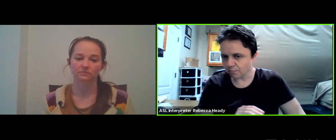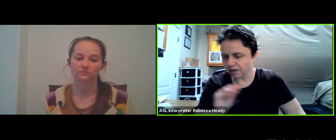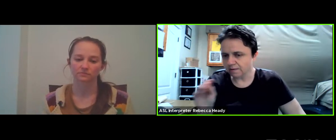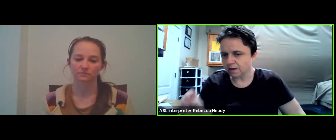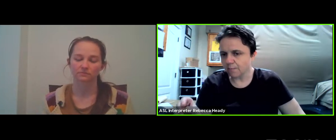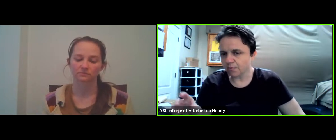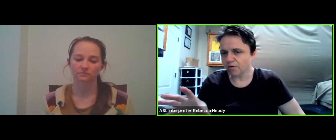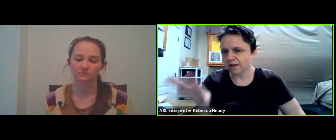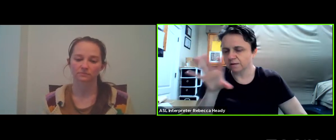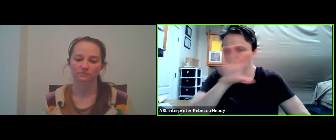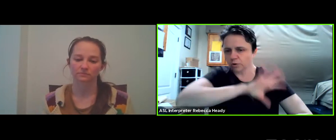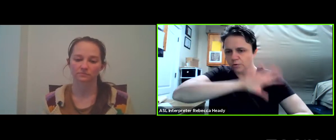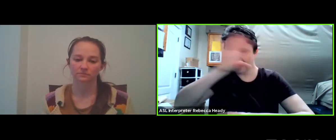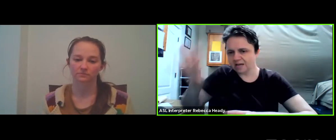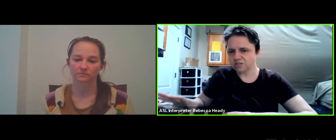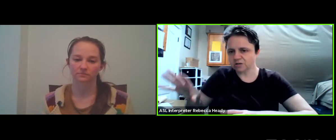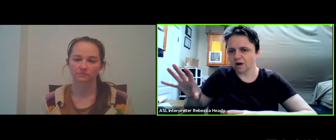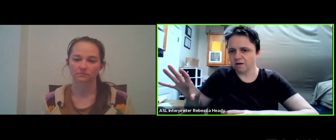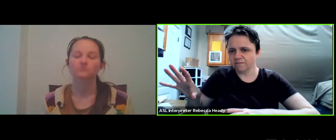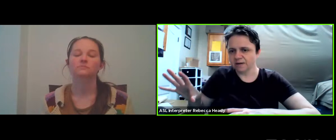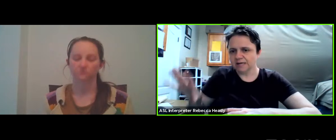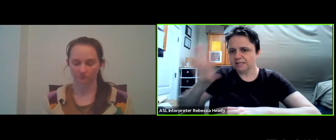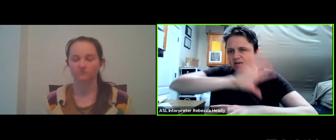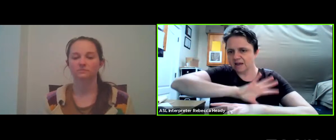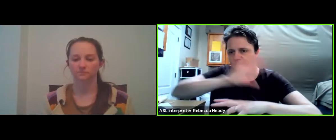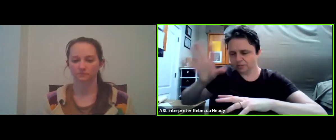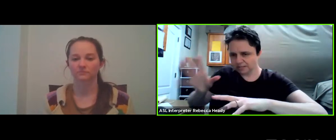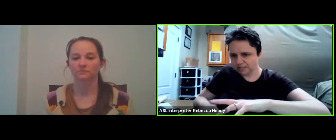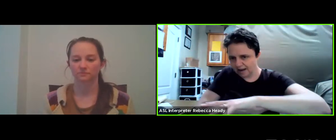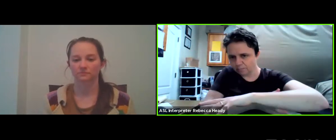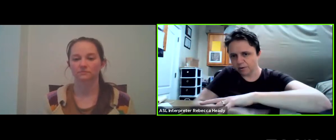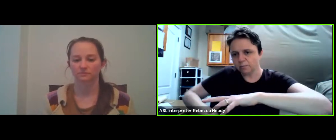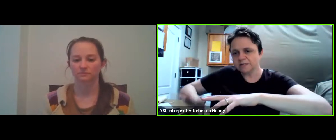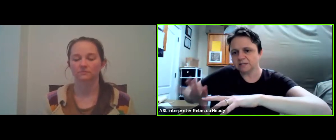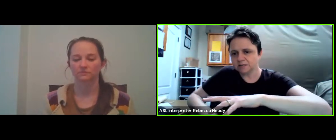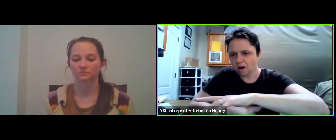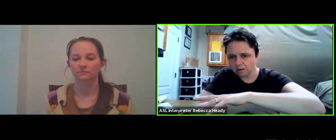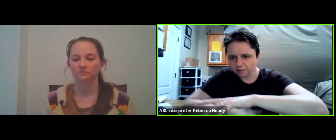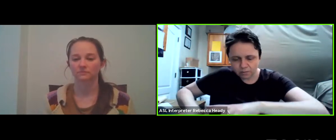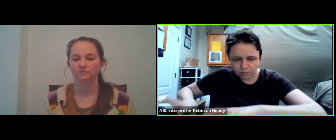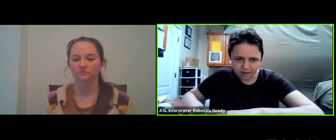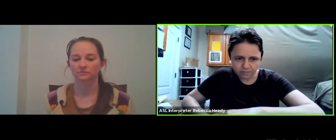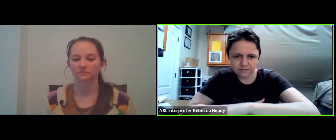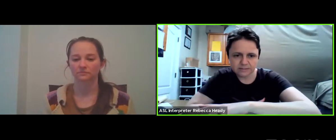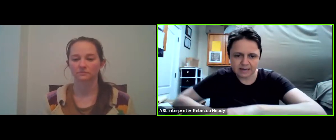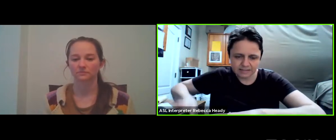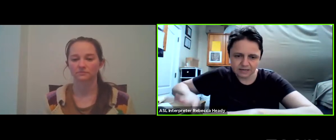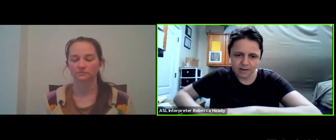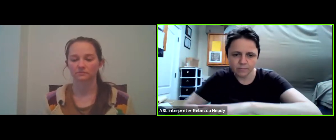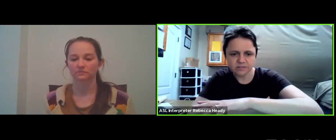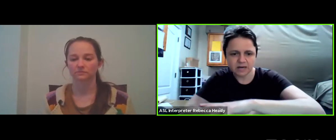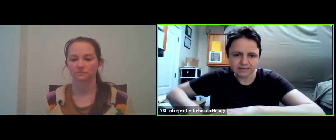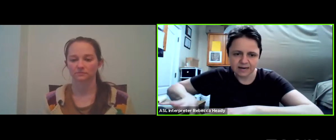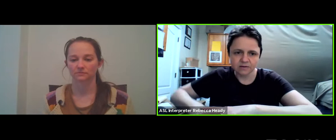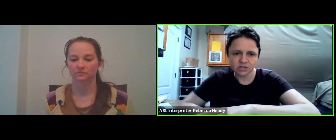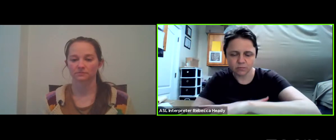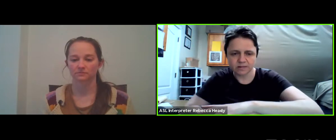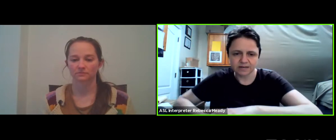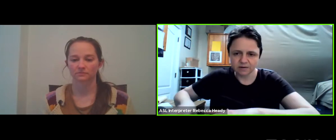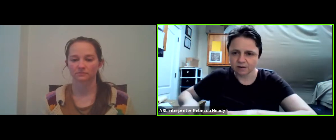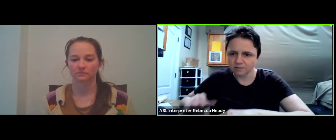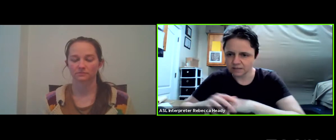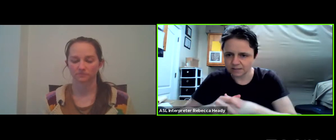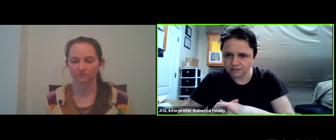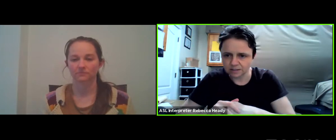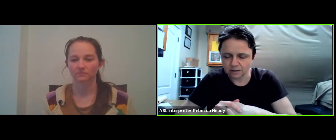So you're not putting the number in the location of day versus night, but we did talk a little bit about nighttime is kind of down,